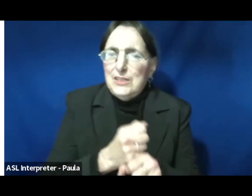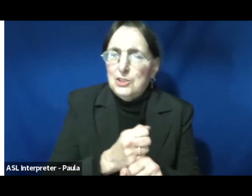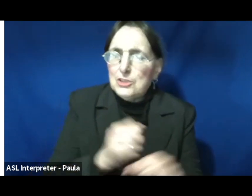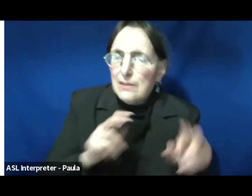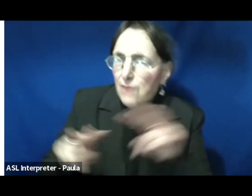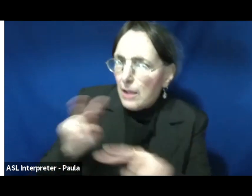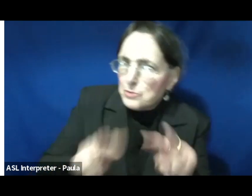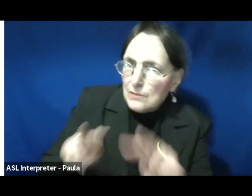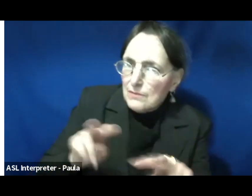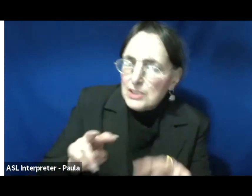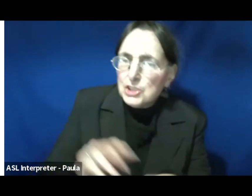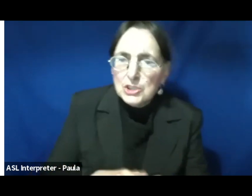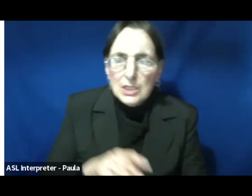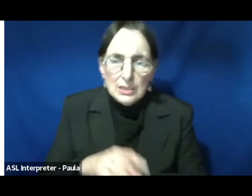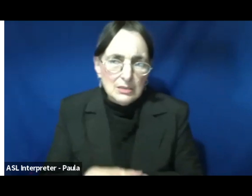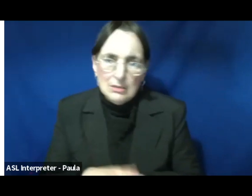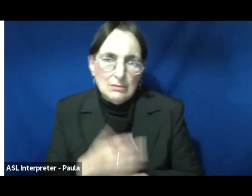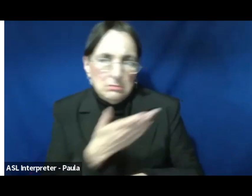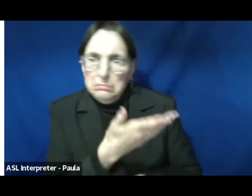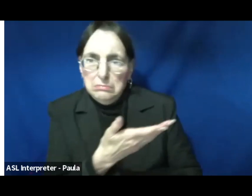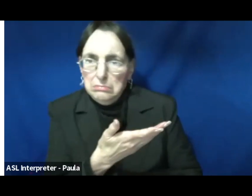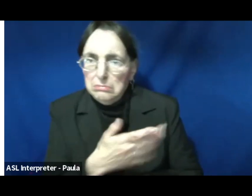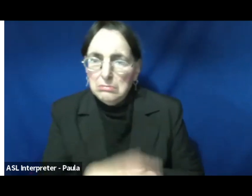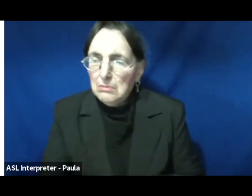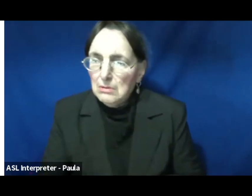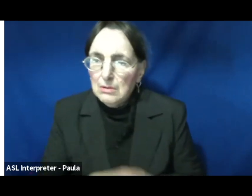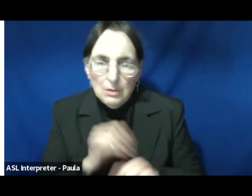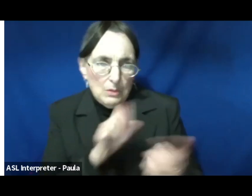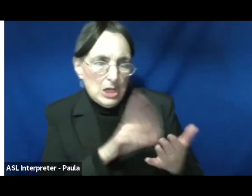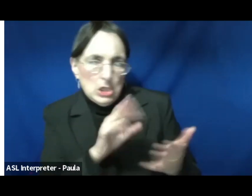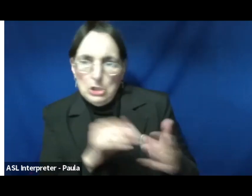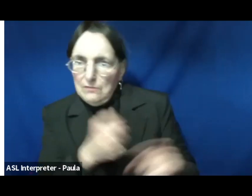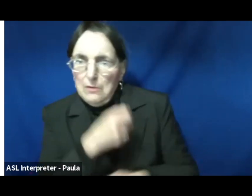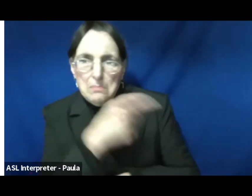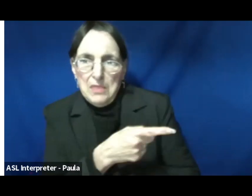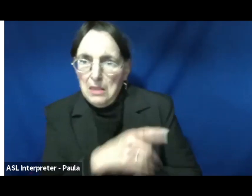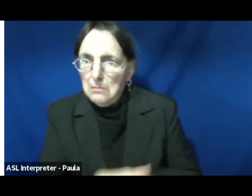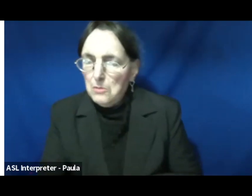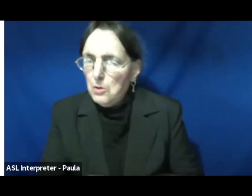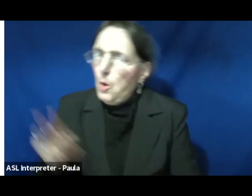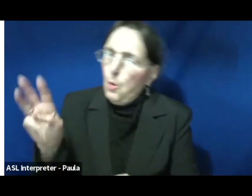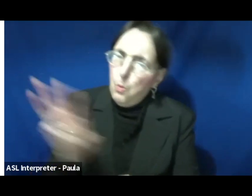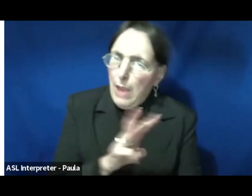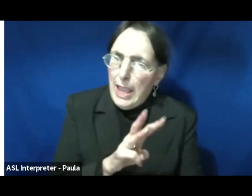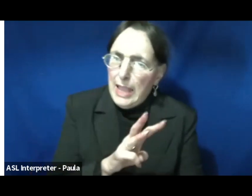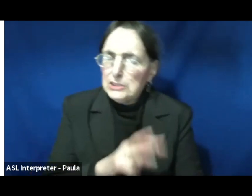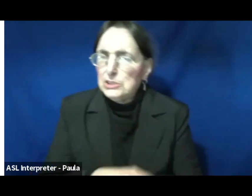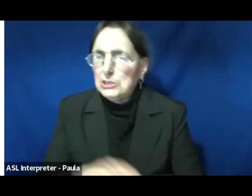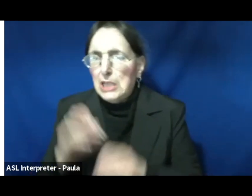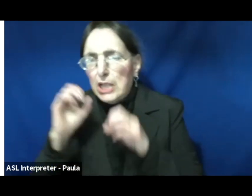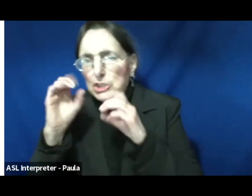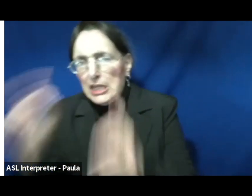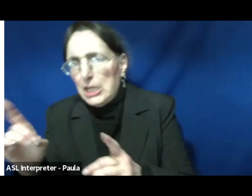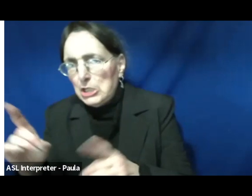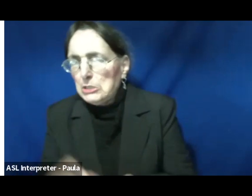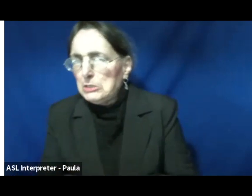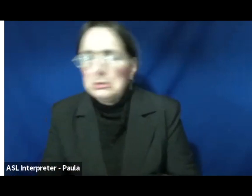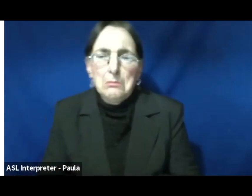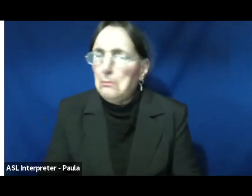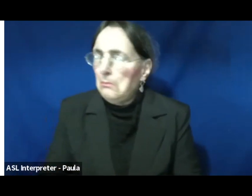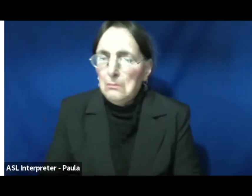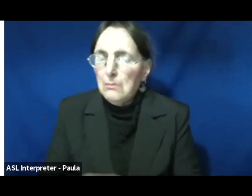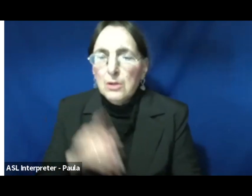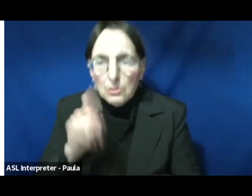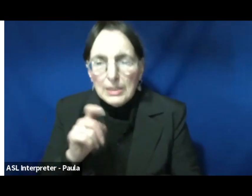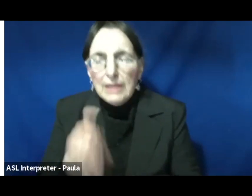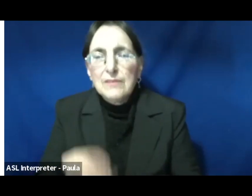We may not agree on everything, right? Not everything's going to be right from the West or from traditional, educators, right? But we need to find